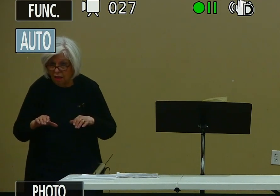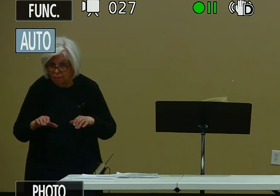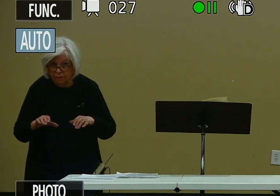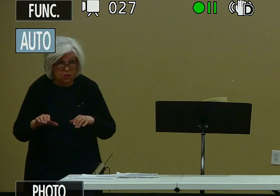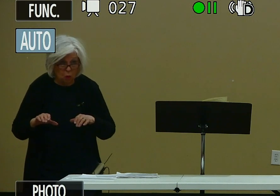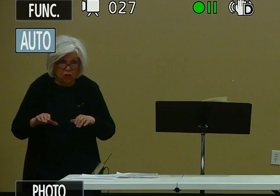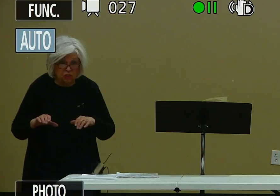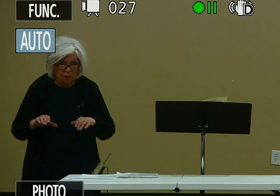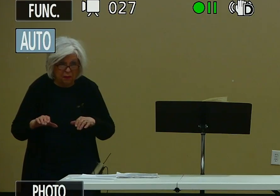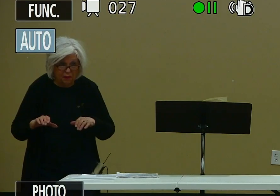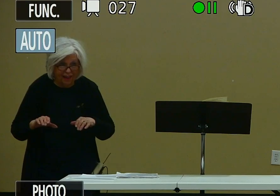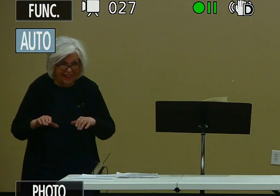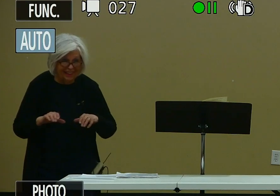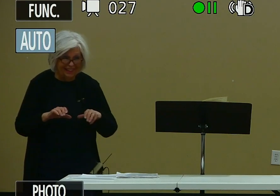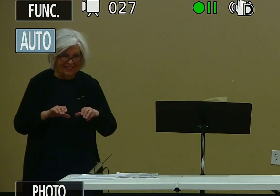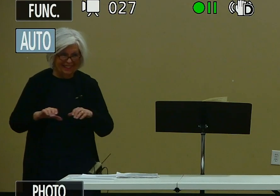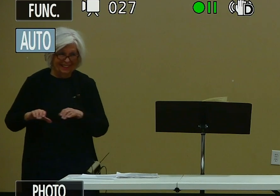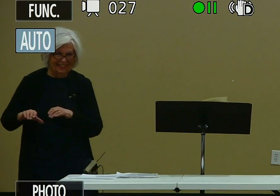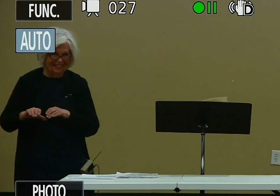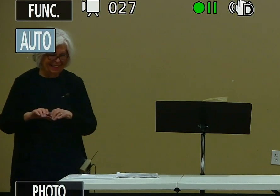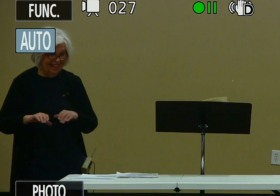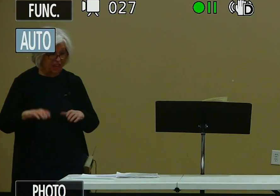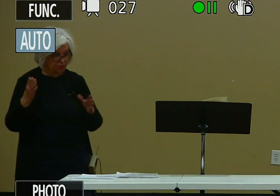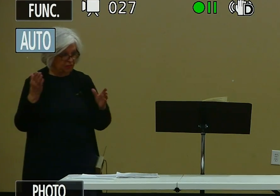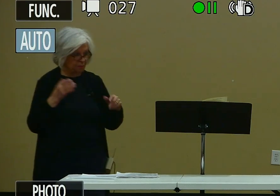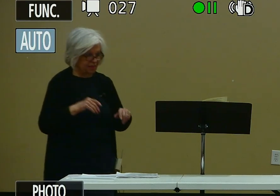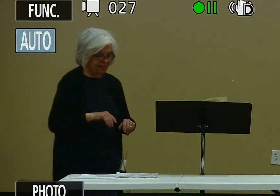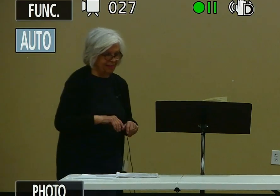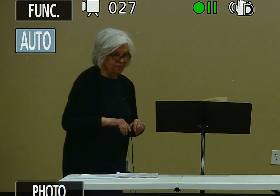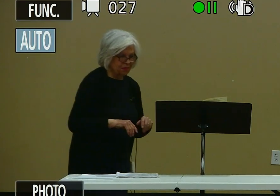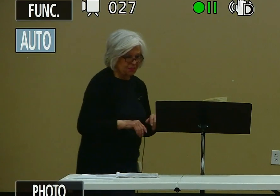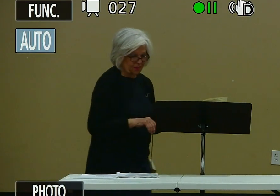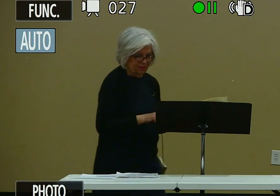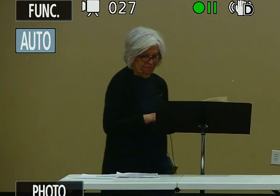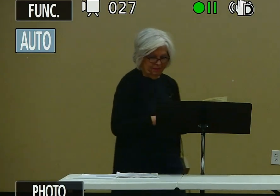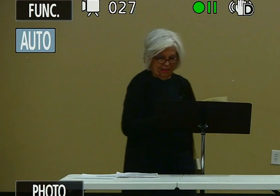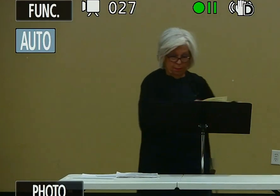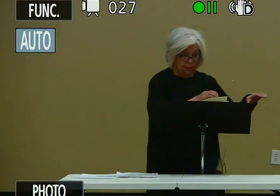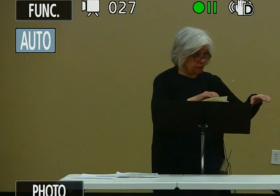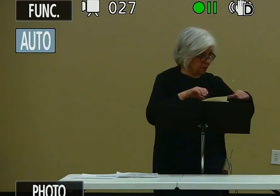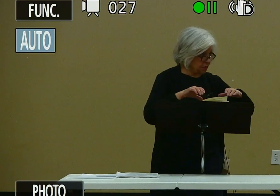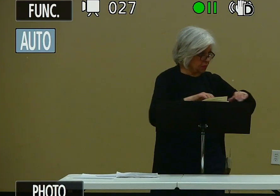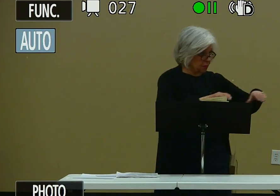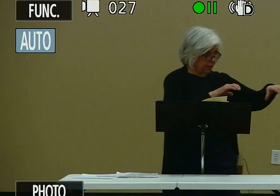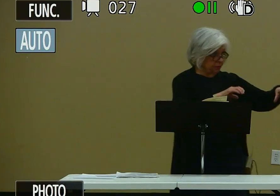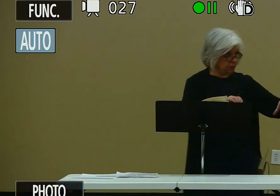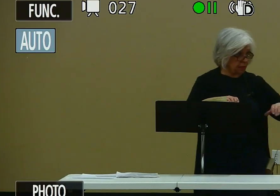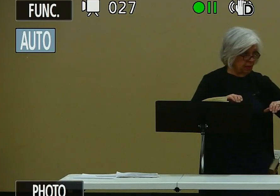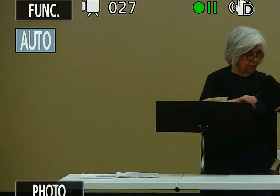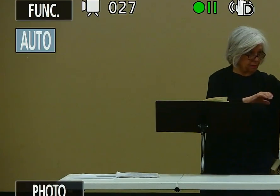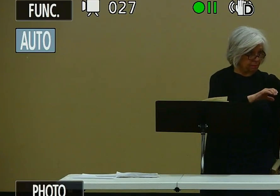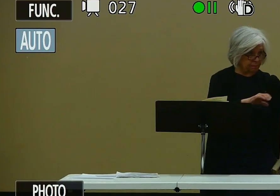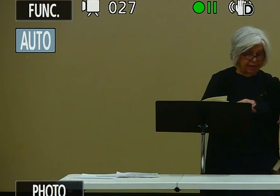means what are you doing? And he'll tell me what he's doing. But this is the way, 2 hands, back and